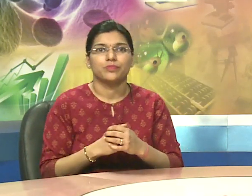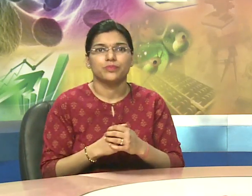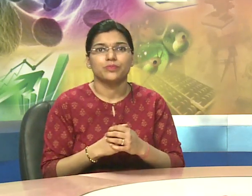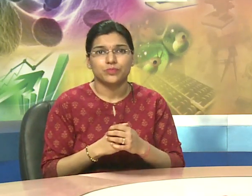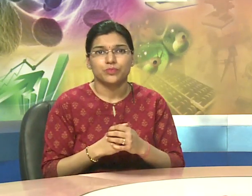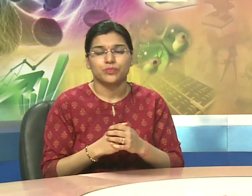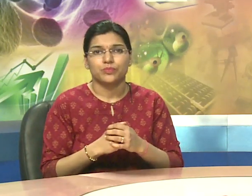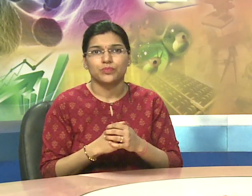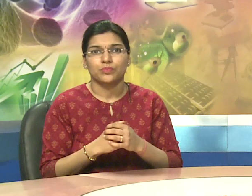Fifth word,